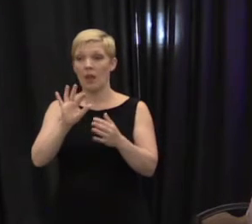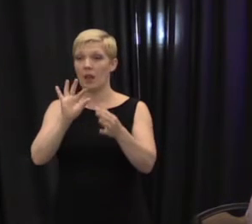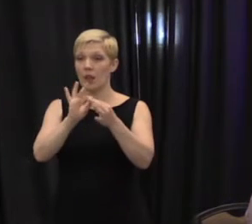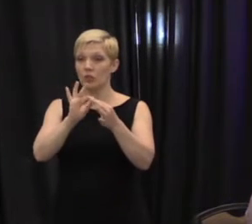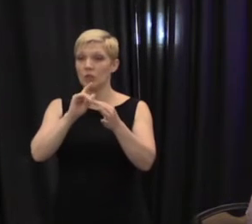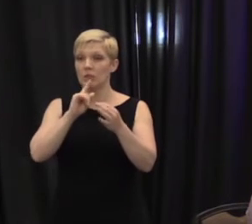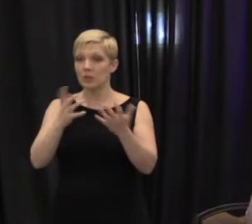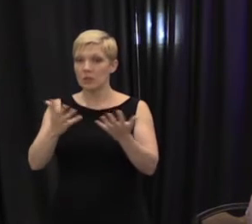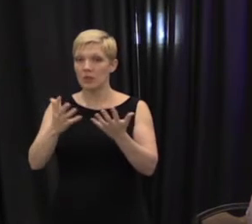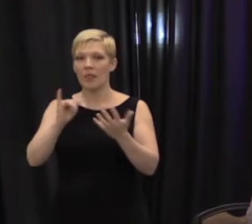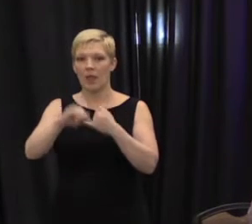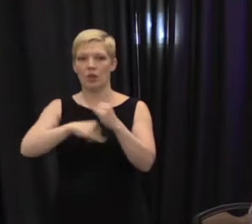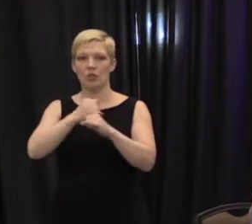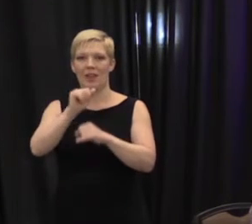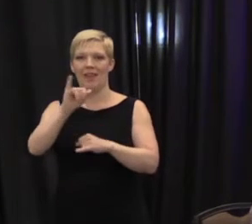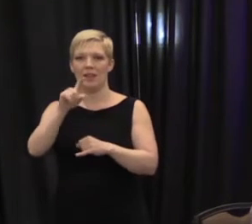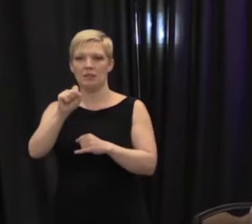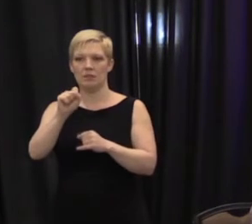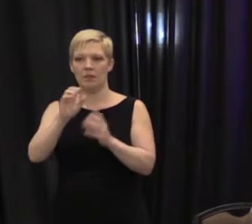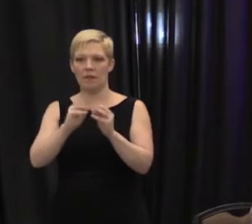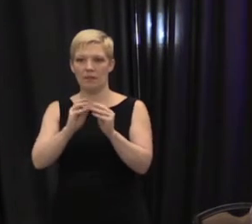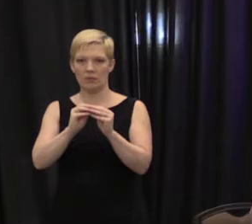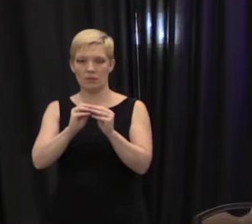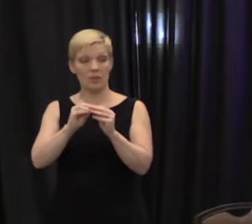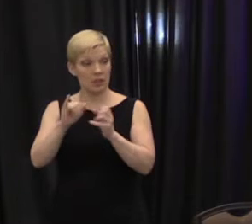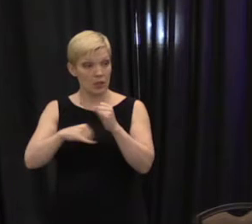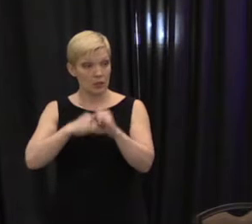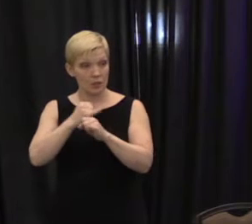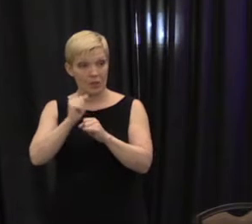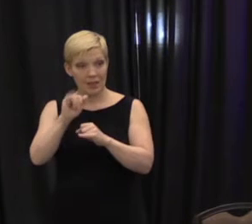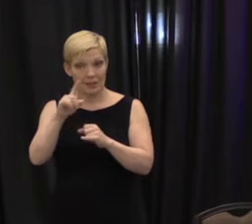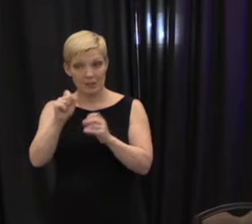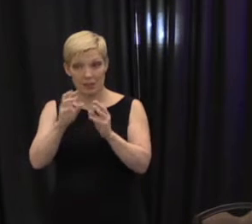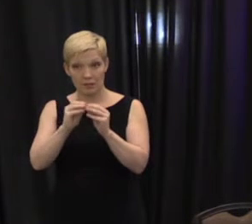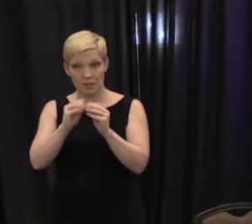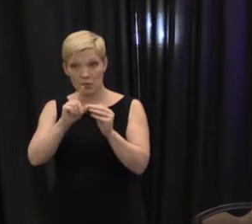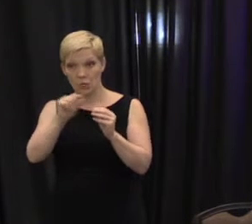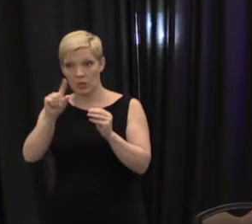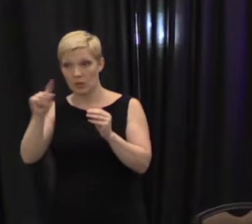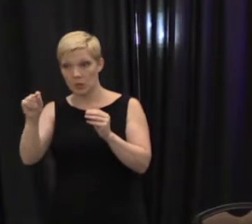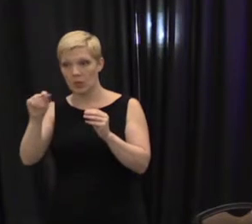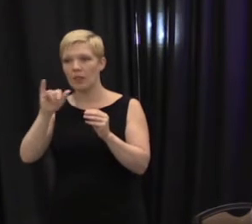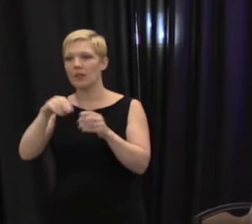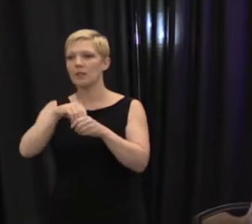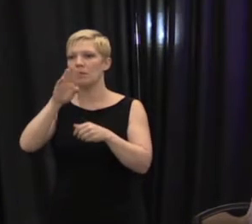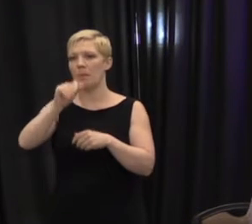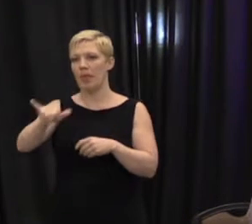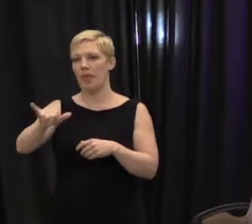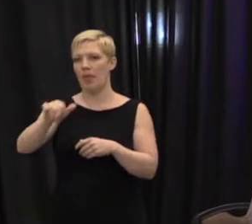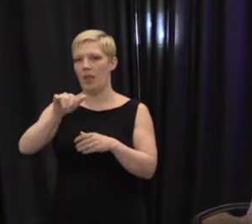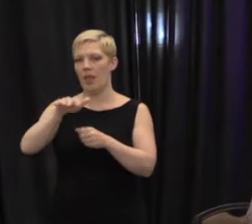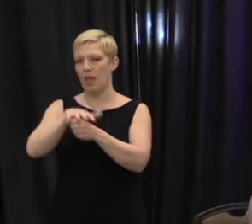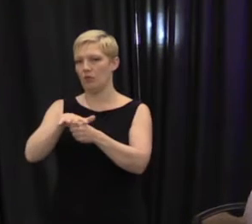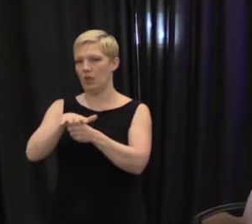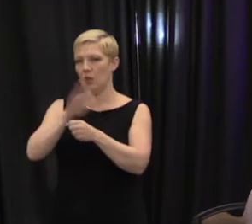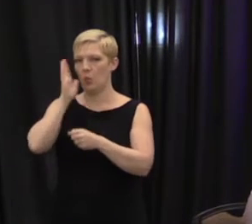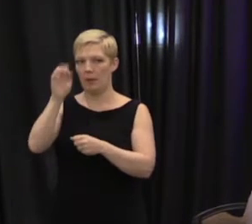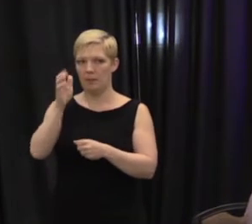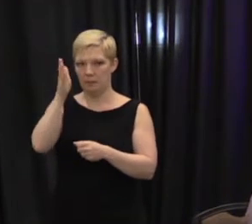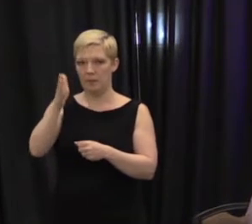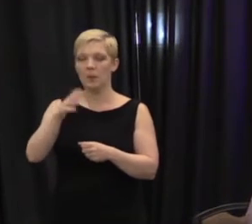AIDS Conference. For those of you who may not be aware, the International AIDS Conference in 2020 is in the Bay Area.